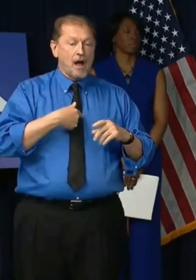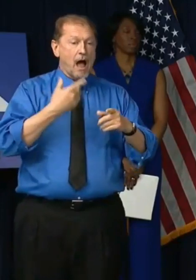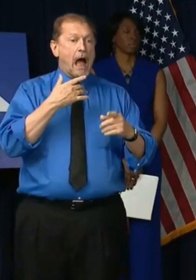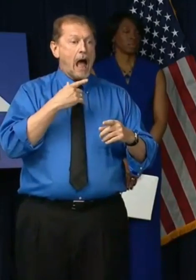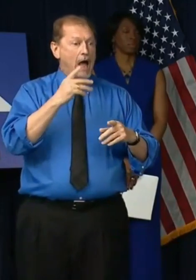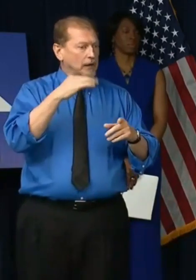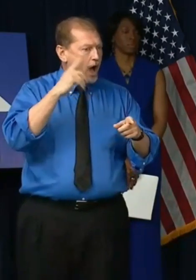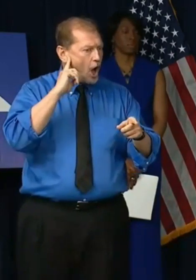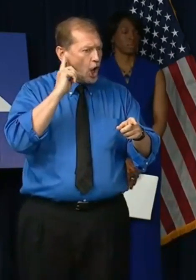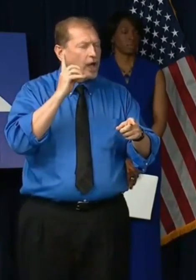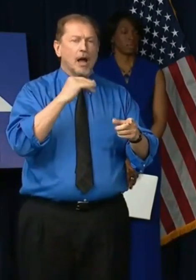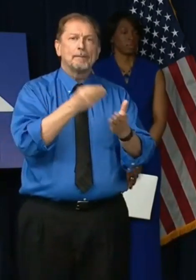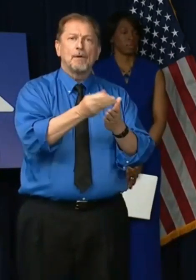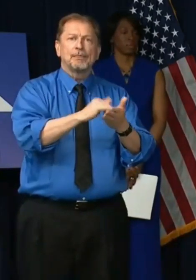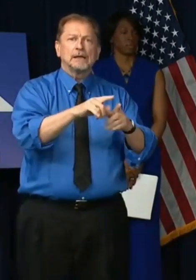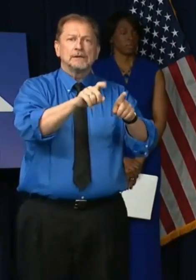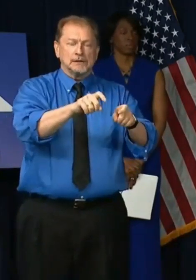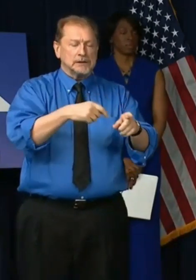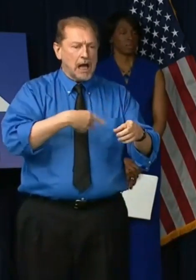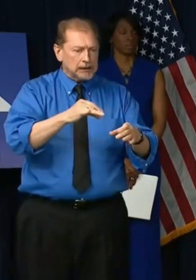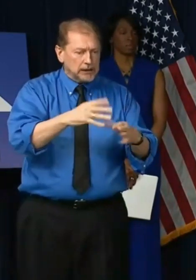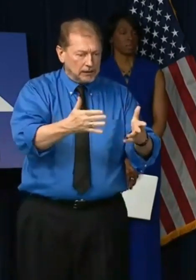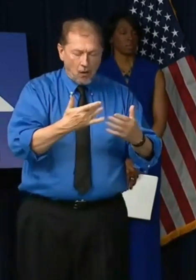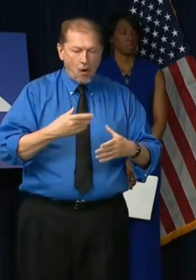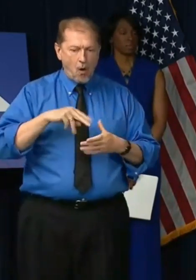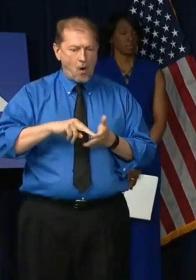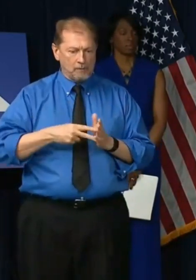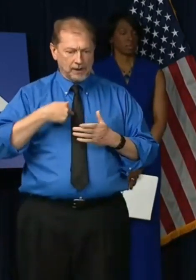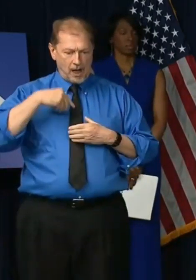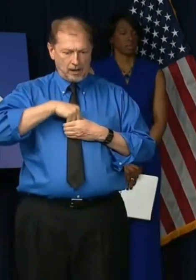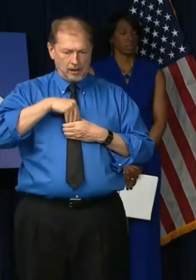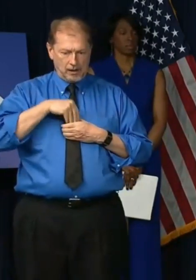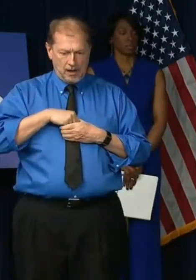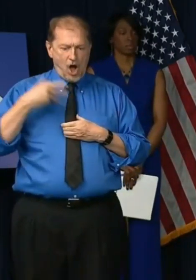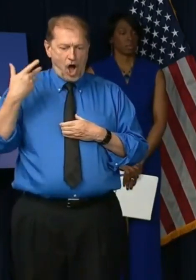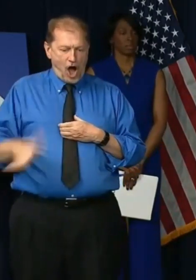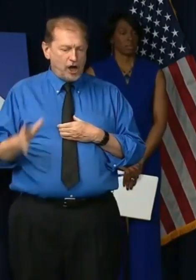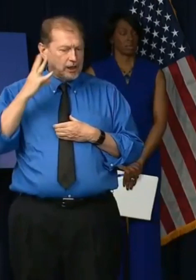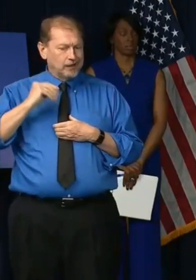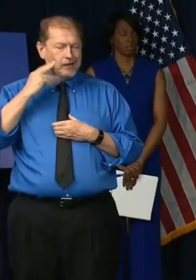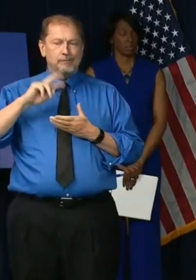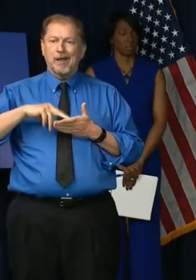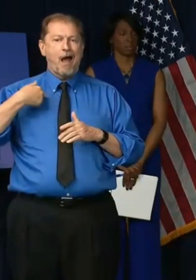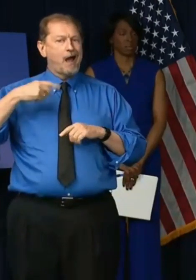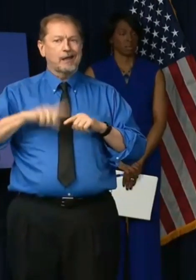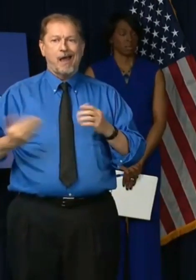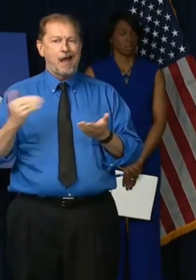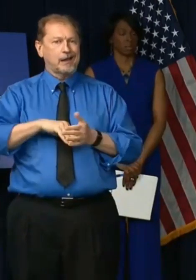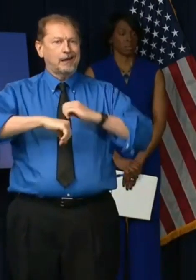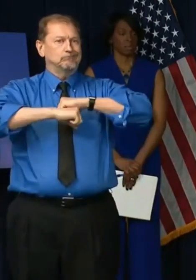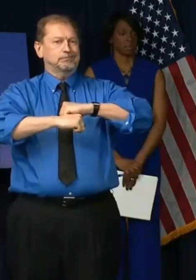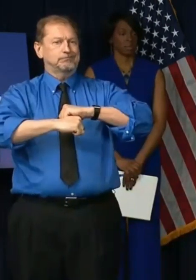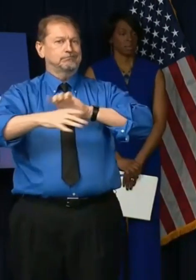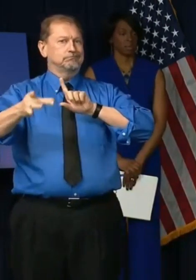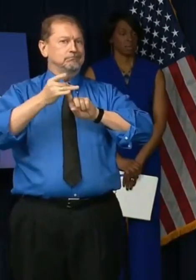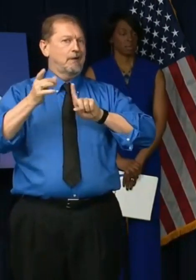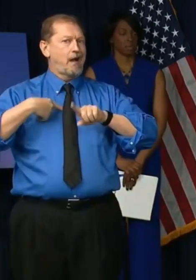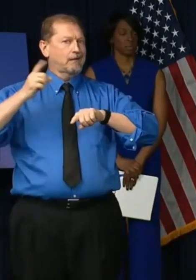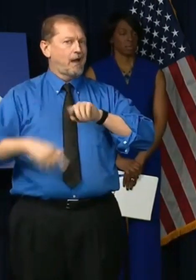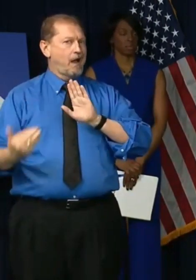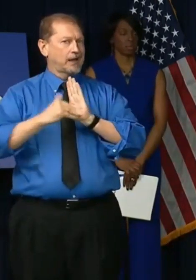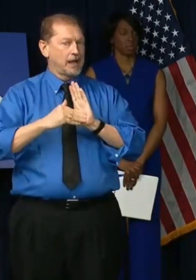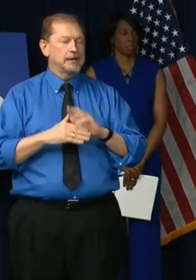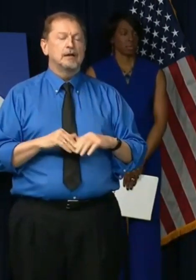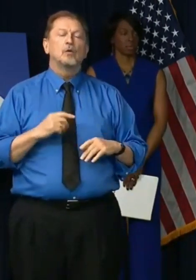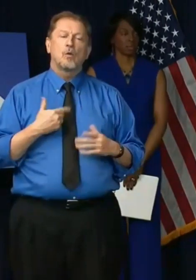know, and mistakenly. So we just want to make sure that we have the right information that, you know, is available with the tests that actually are